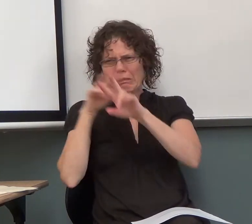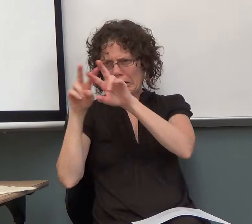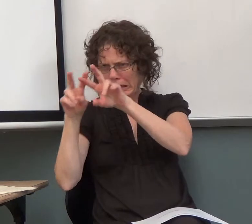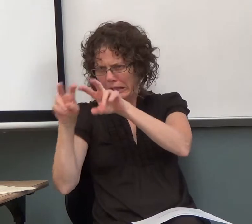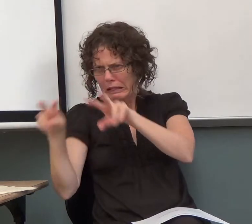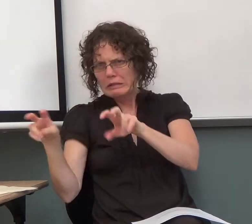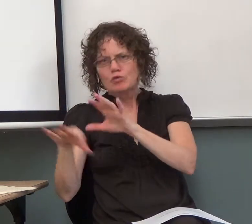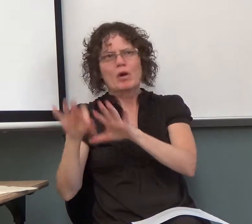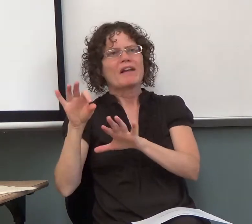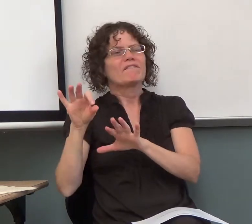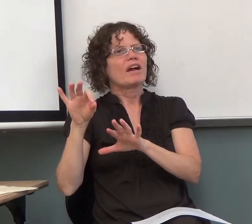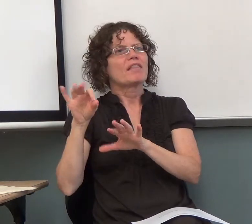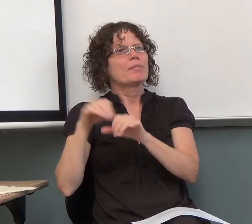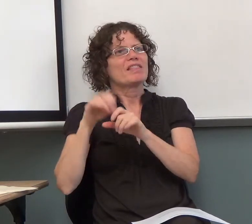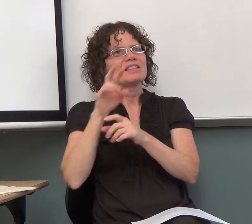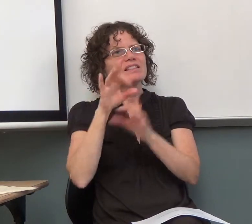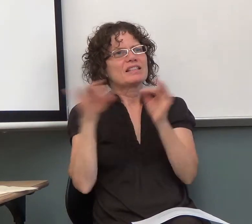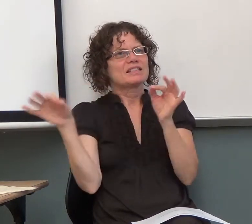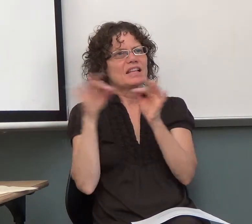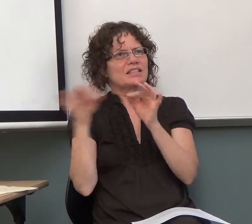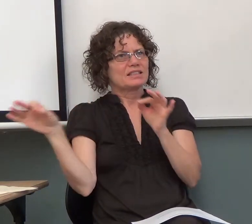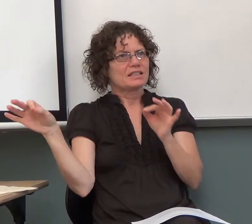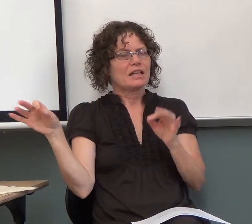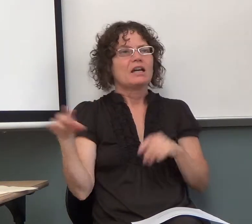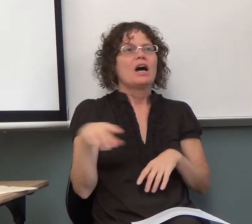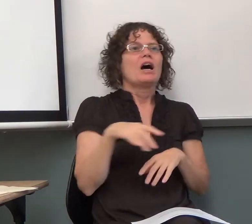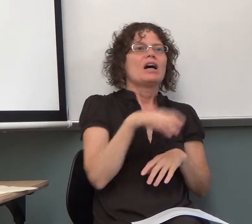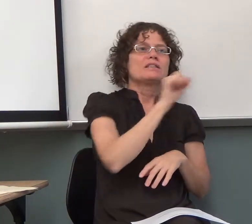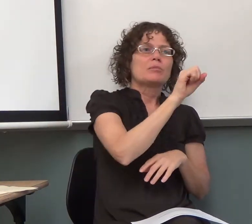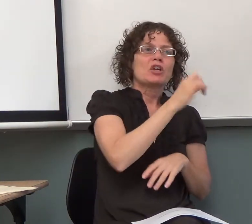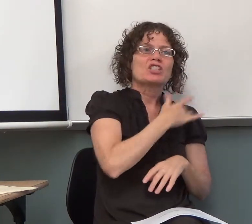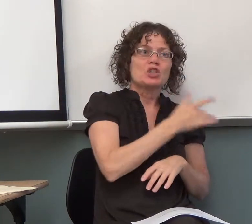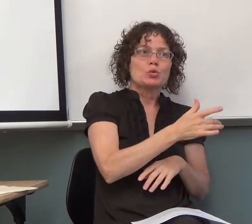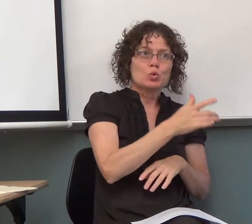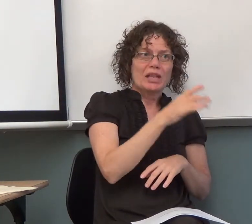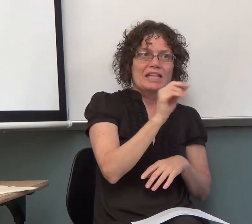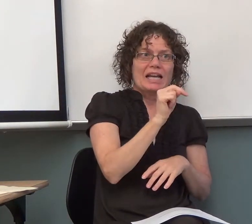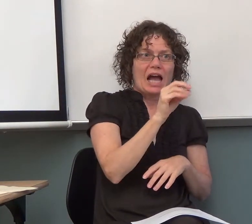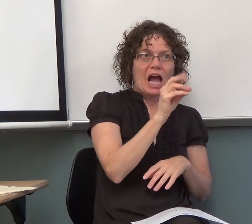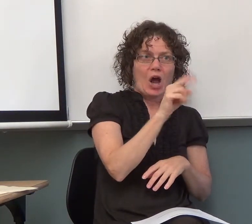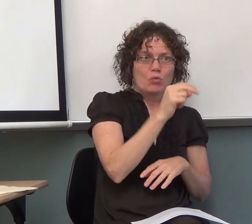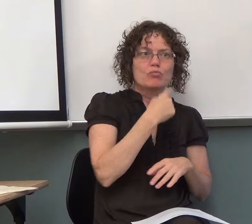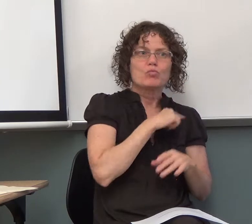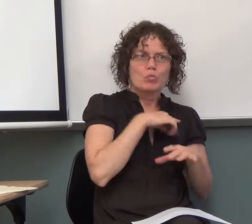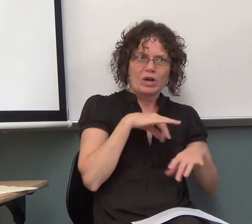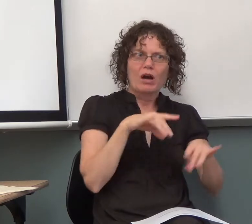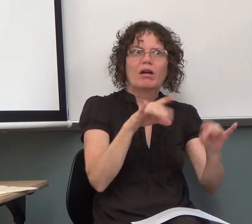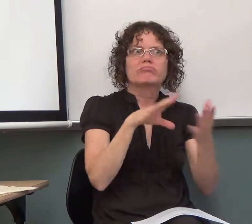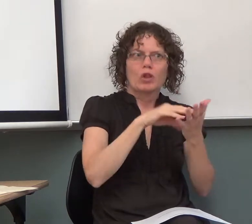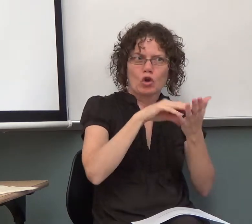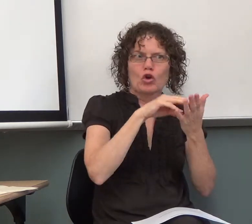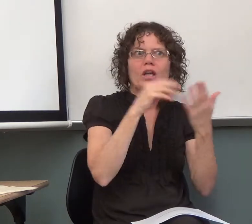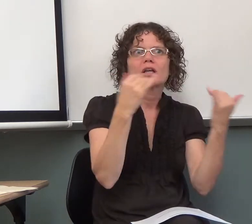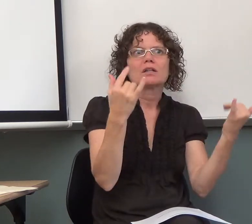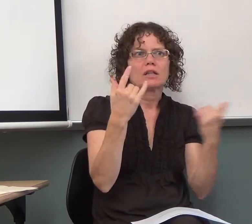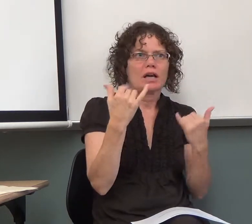our sentences. A subject's usually a noun, you know this, we're learning this as we go, and we're starting to learn what nouns are. They're person, places, or